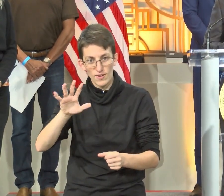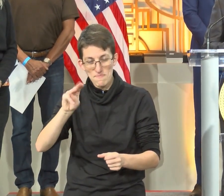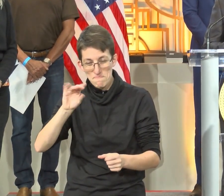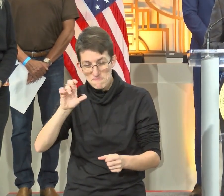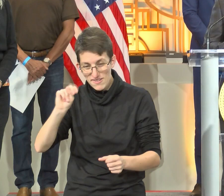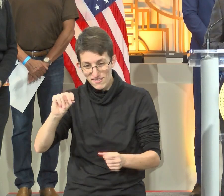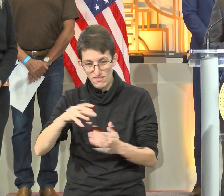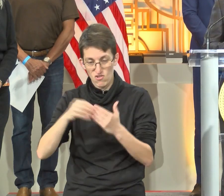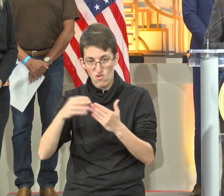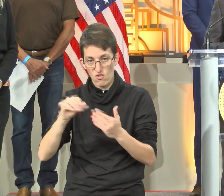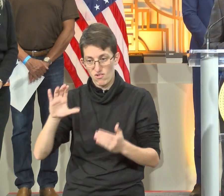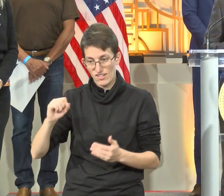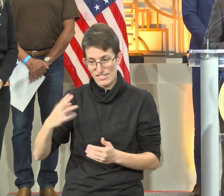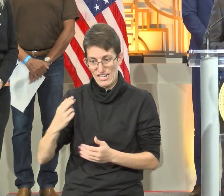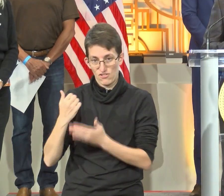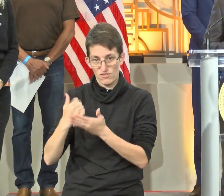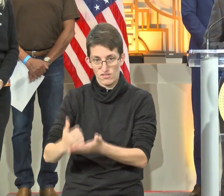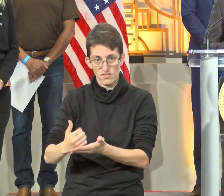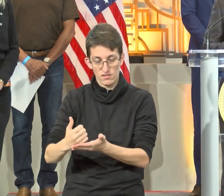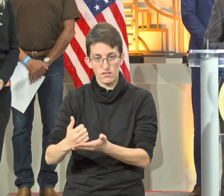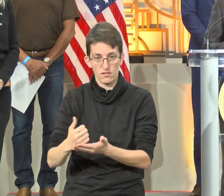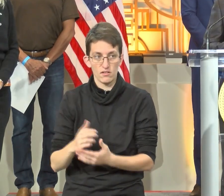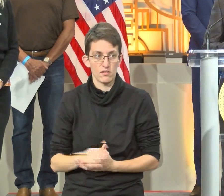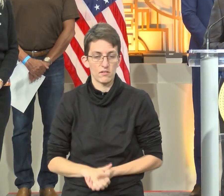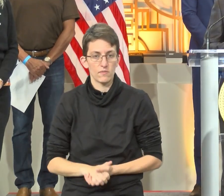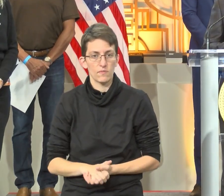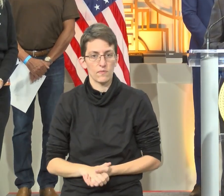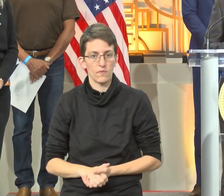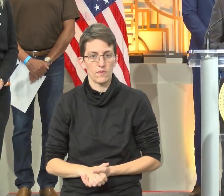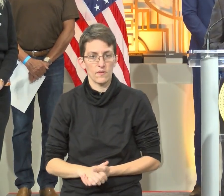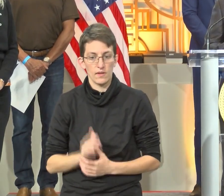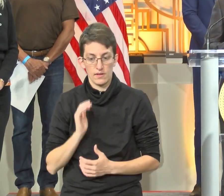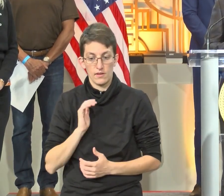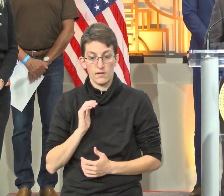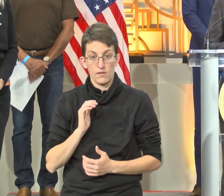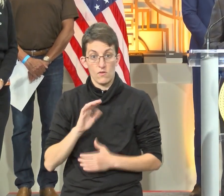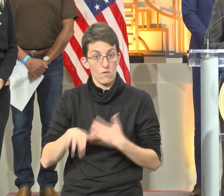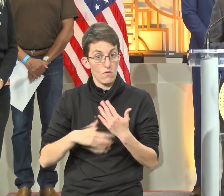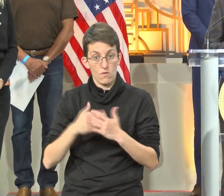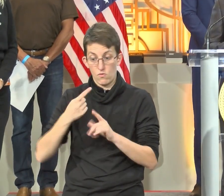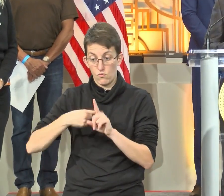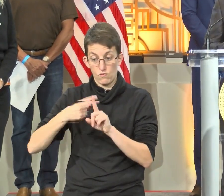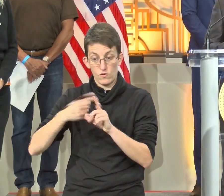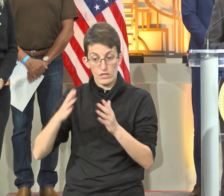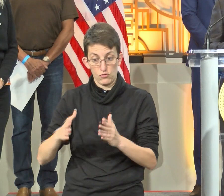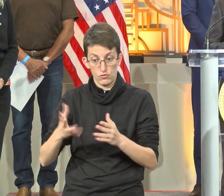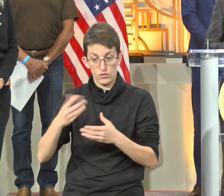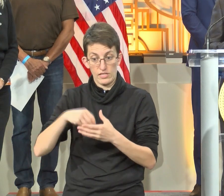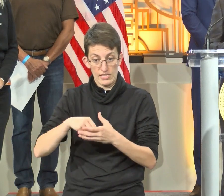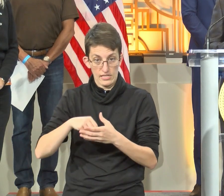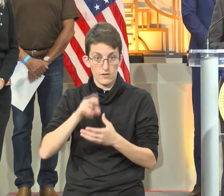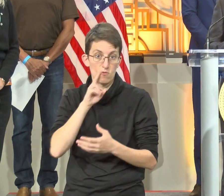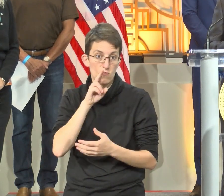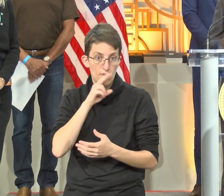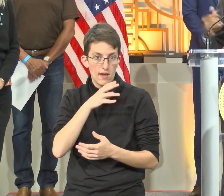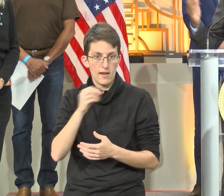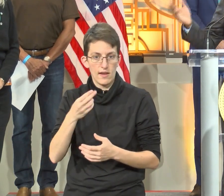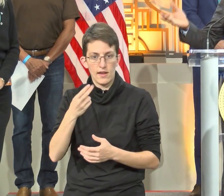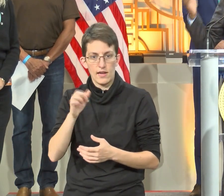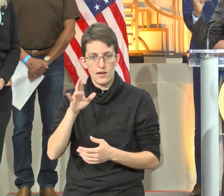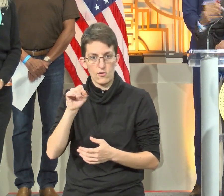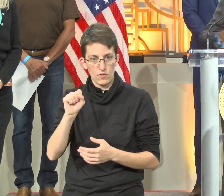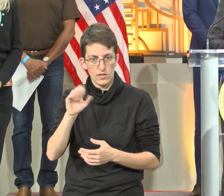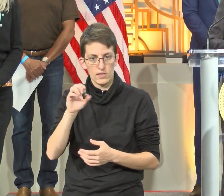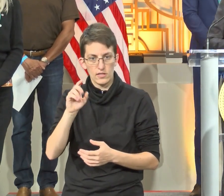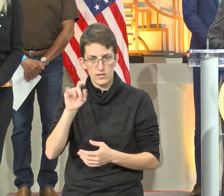assistance on behalf of our people who are renting in the city of Houston and Harris County. Now,